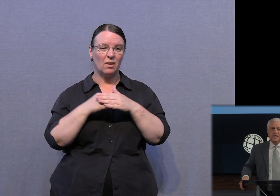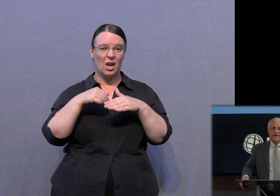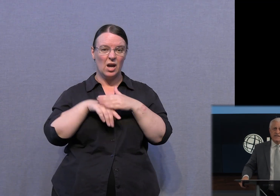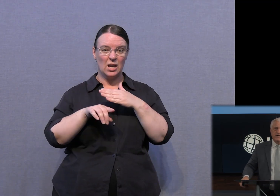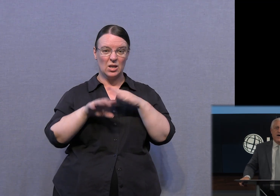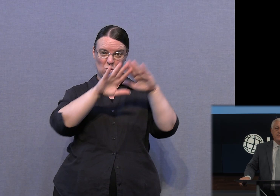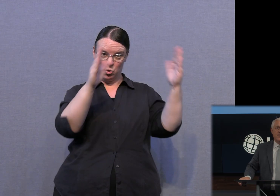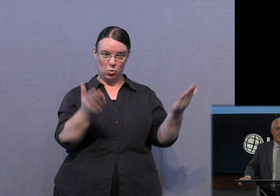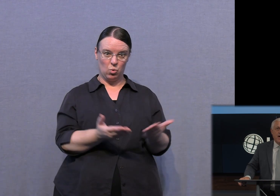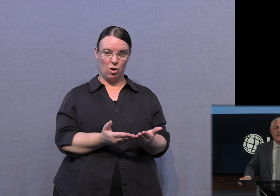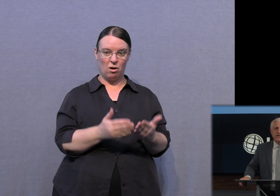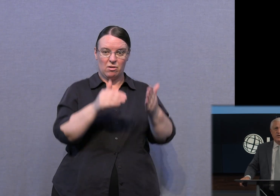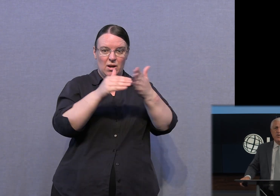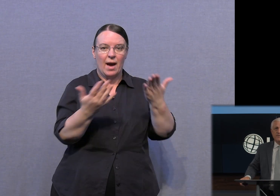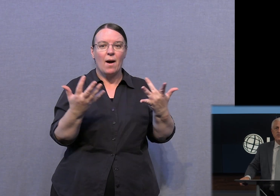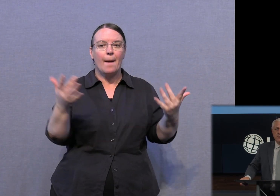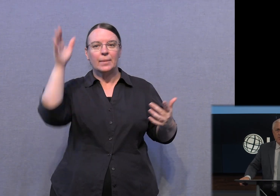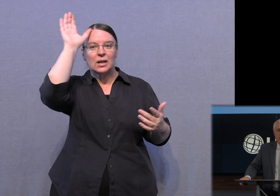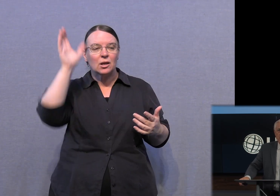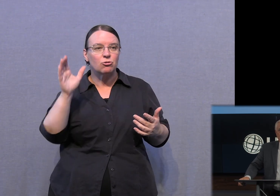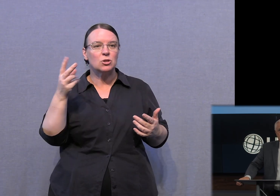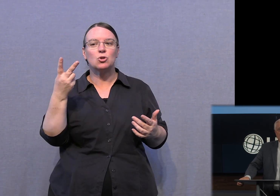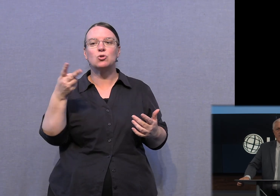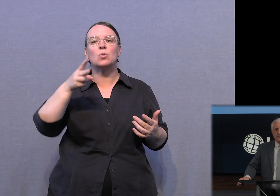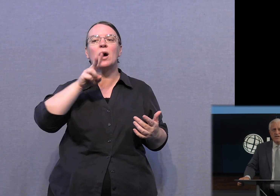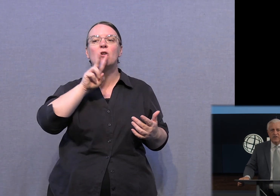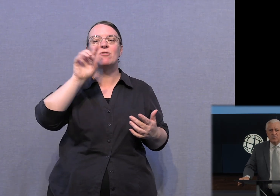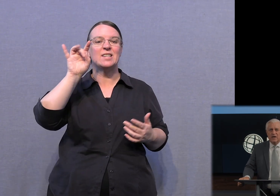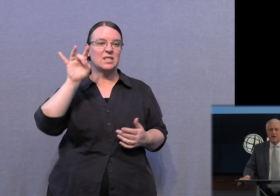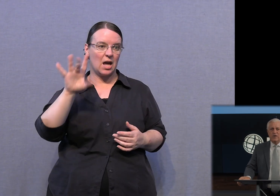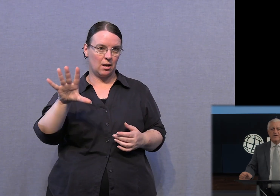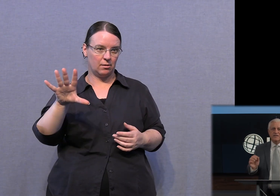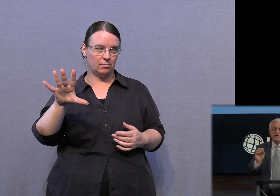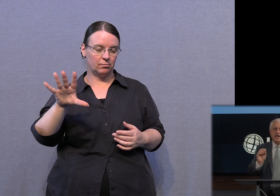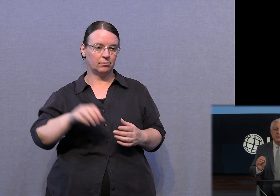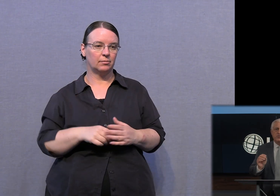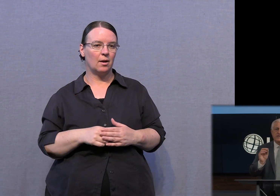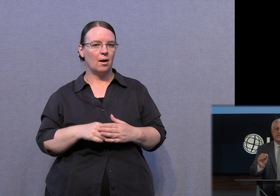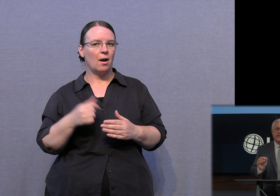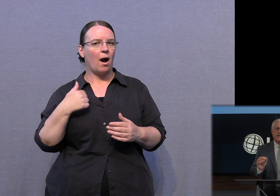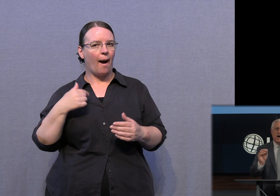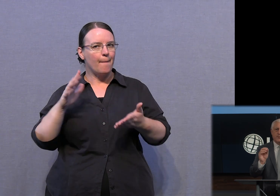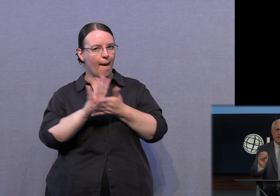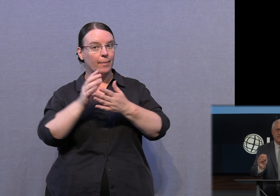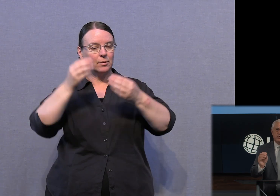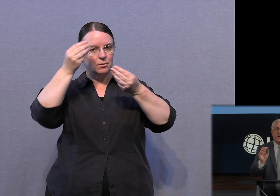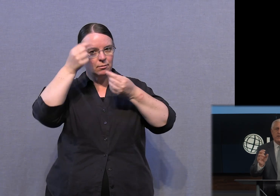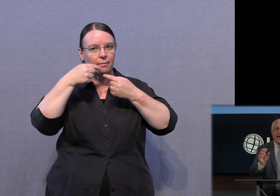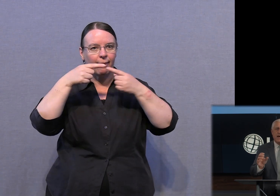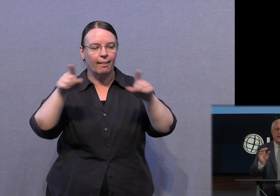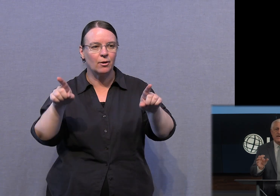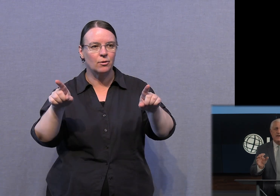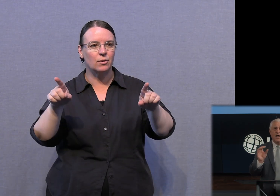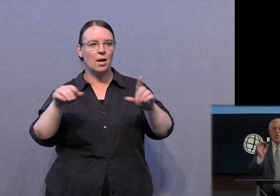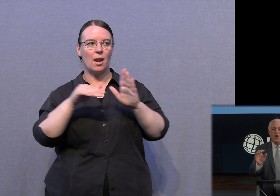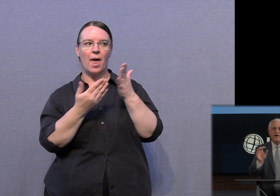as identified by the Population Reference Bureau. I'm happy to tell you we've continued to extend our presence. We are